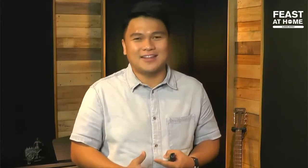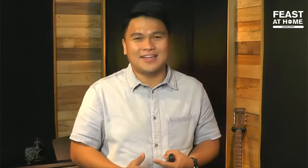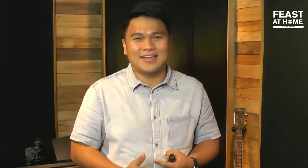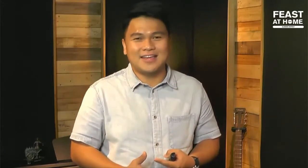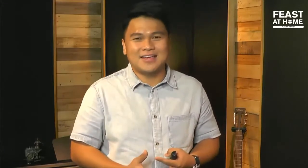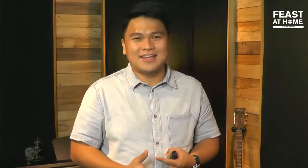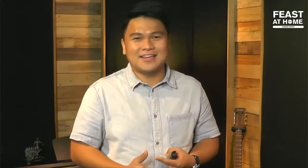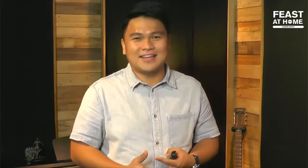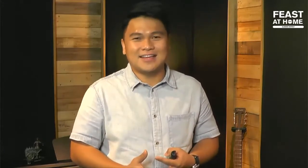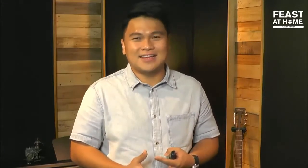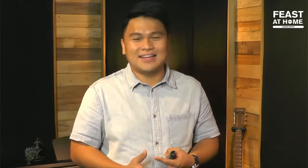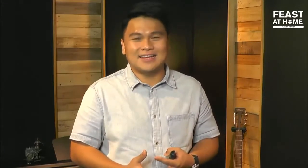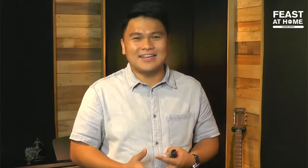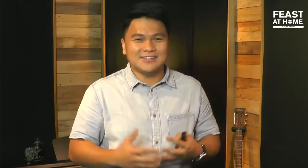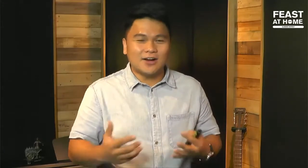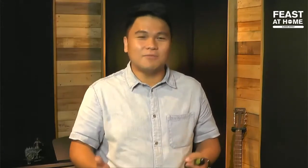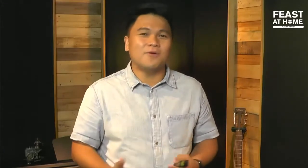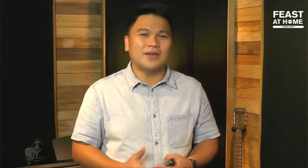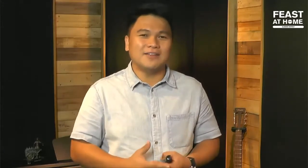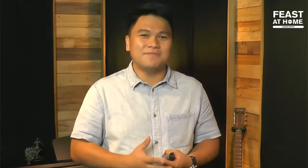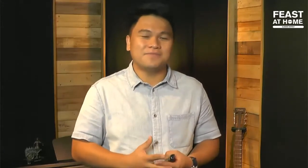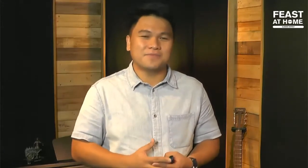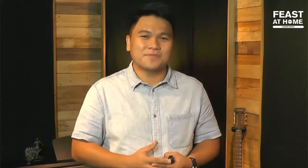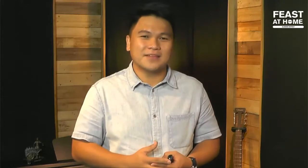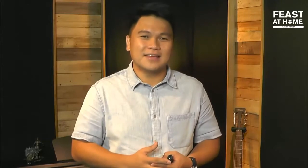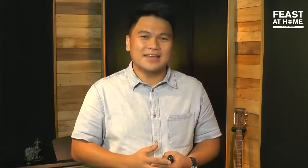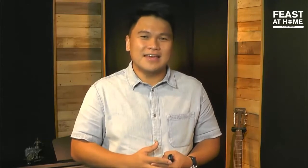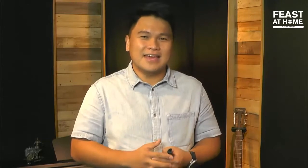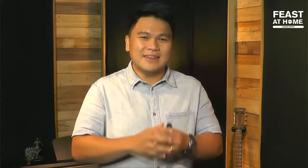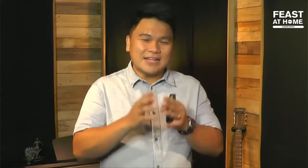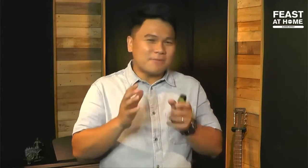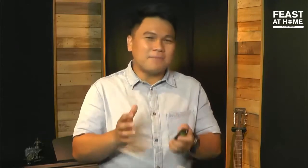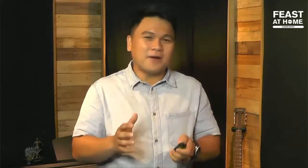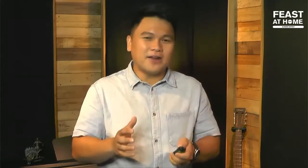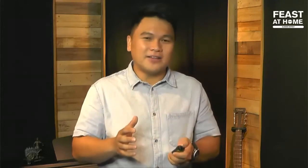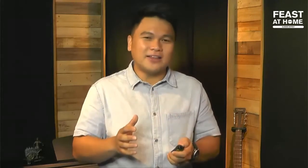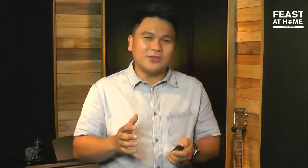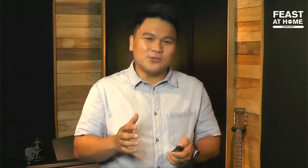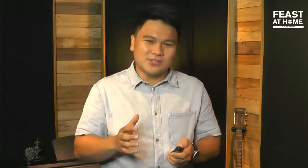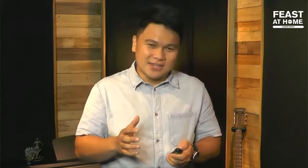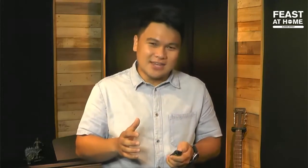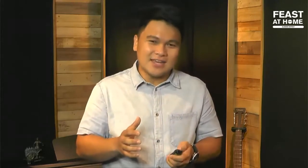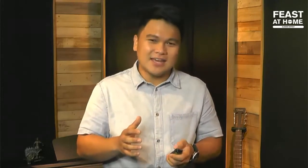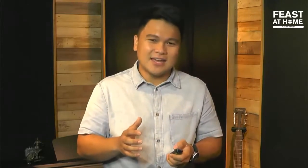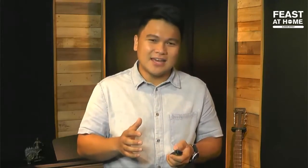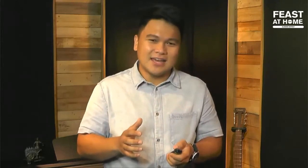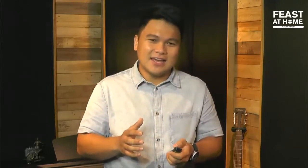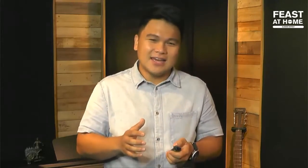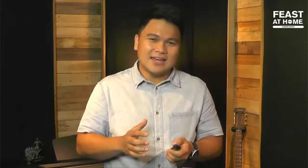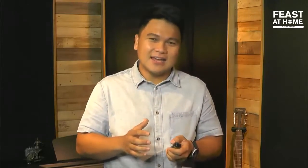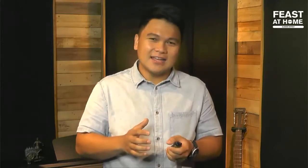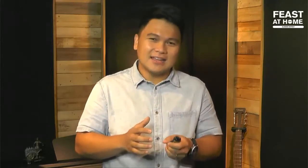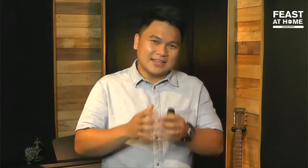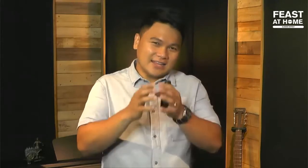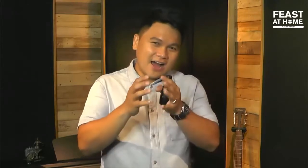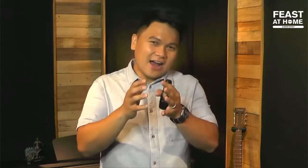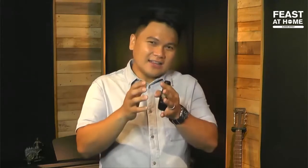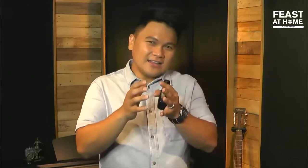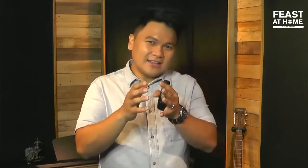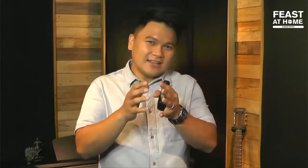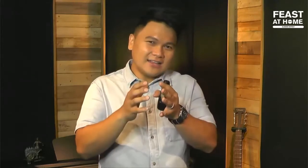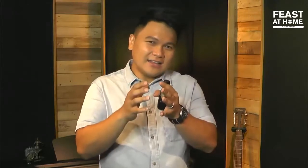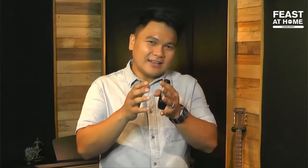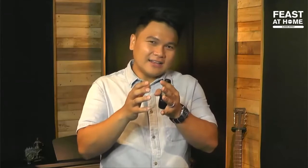heartbroken. He's heartbroken. And that's my prayer, that you see that